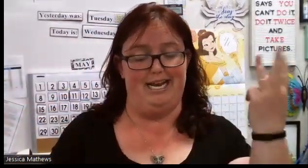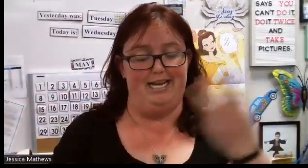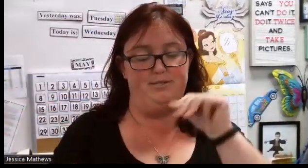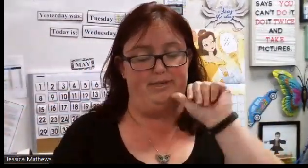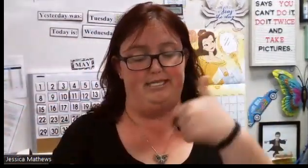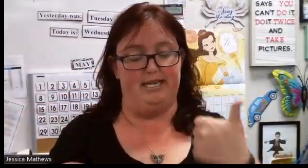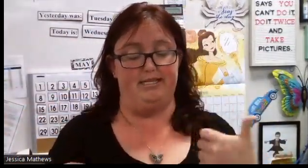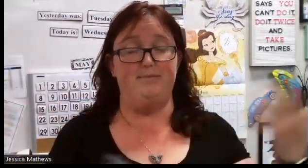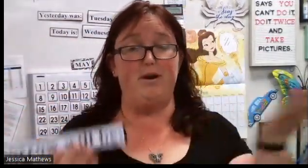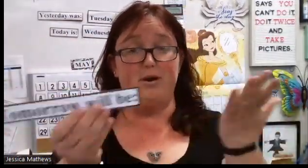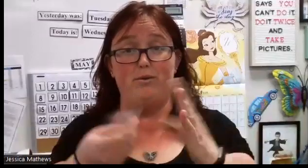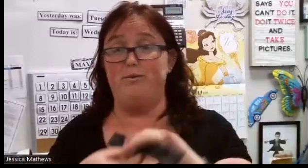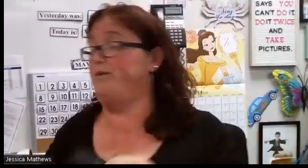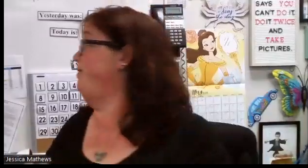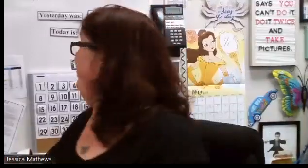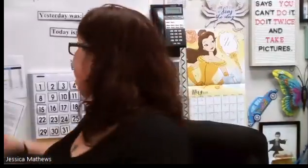today is Wednesday, then tomorrow will be what?